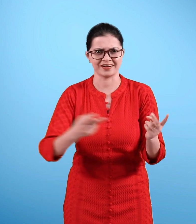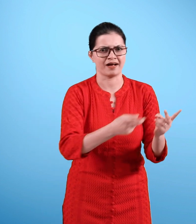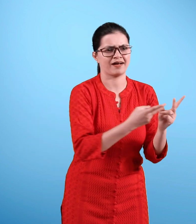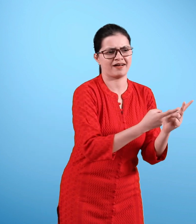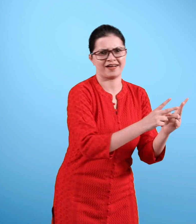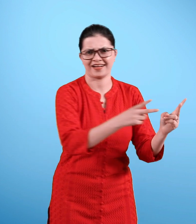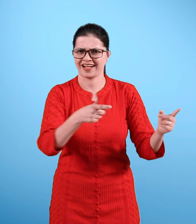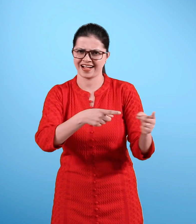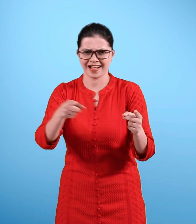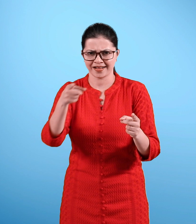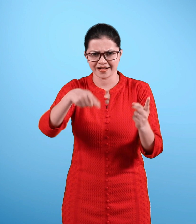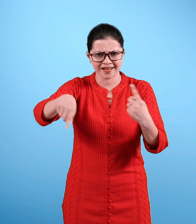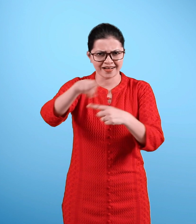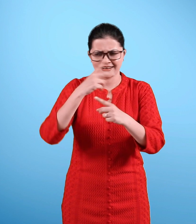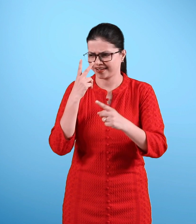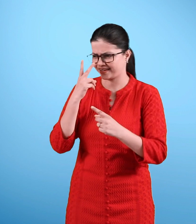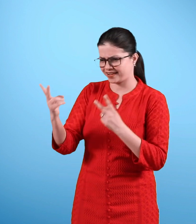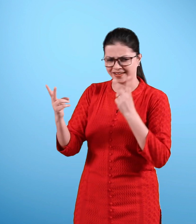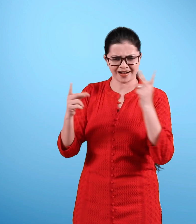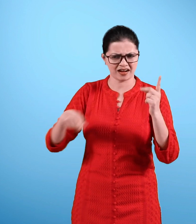How do you think we see objects?